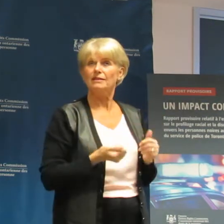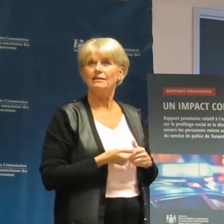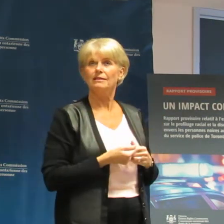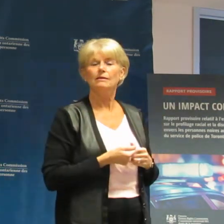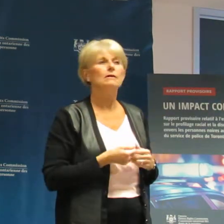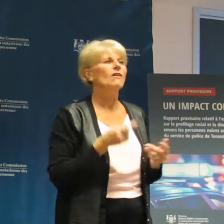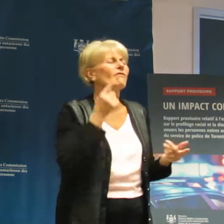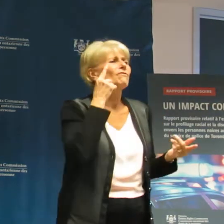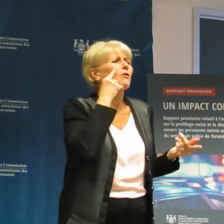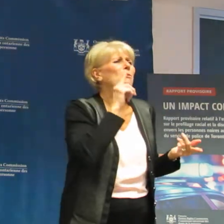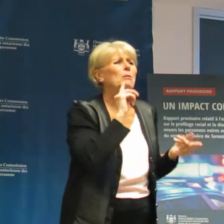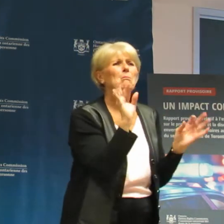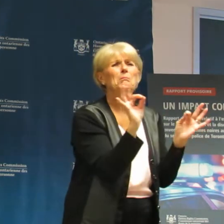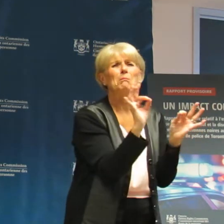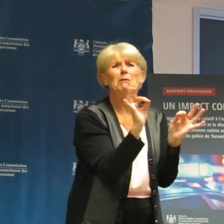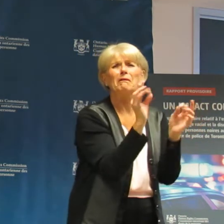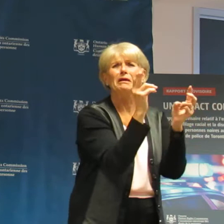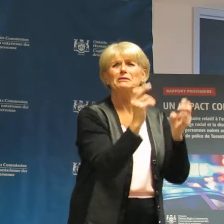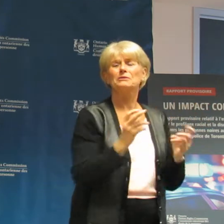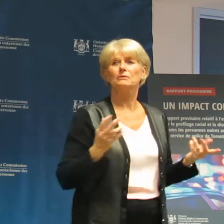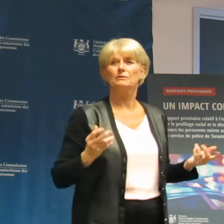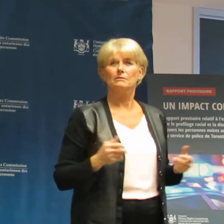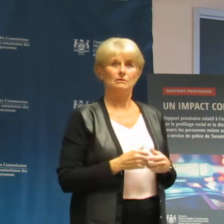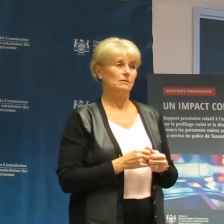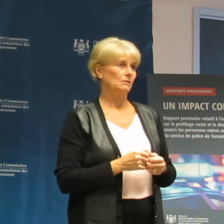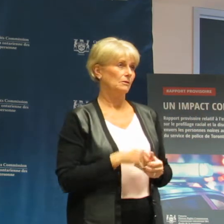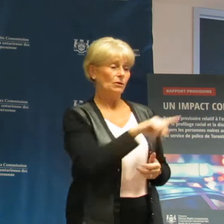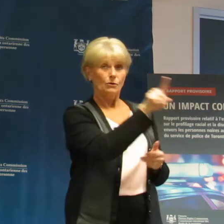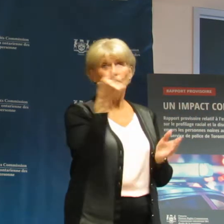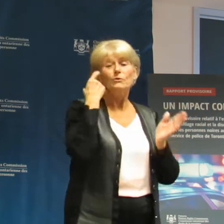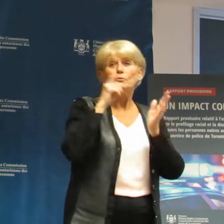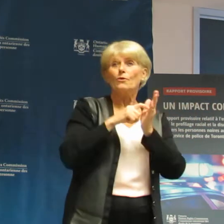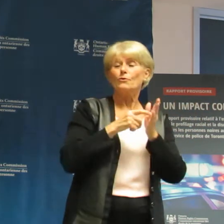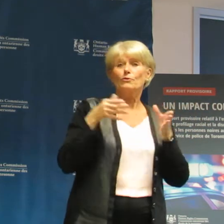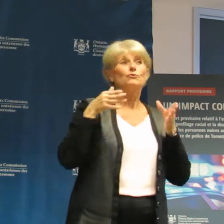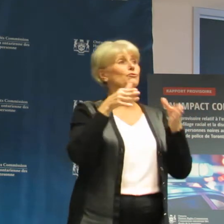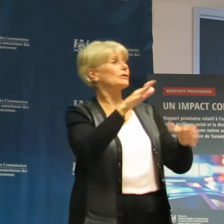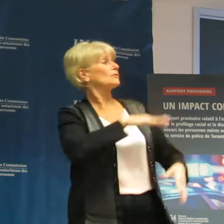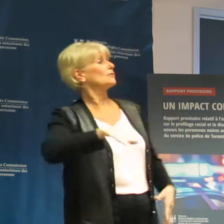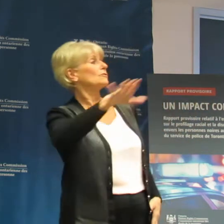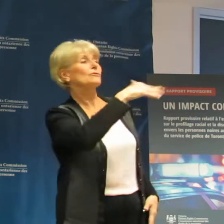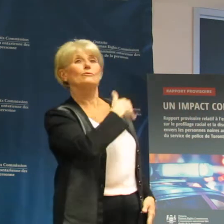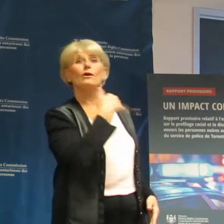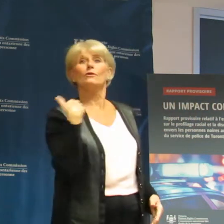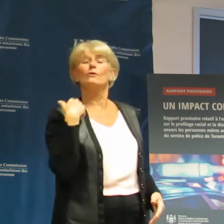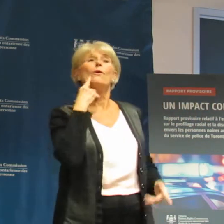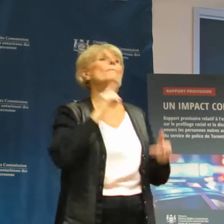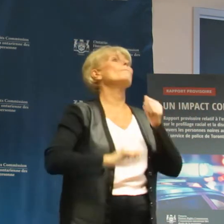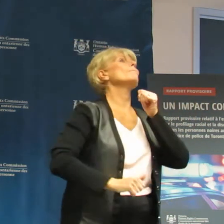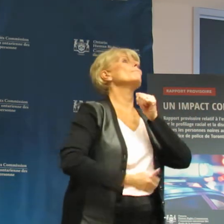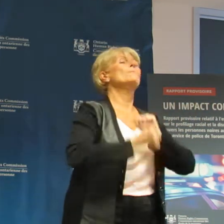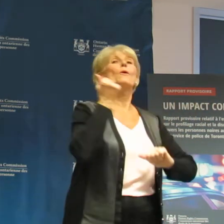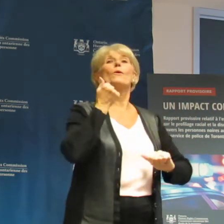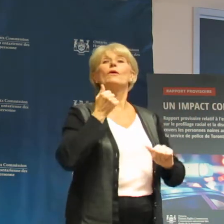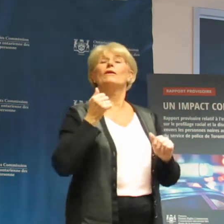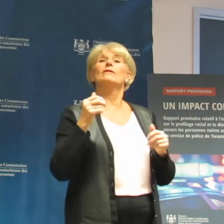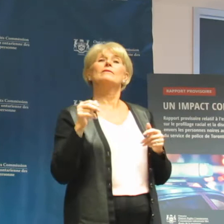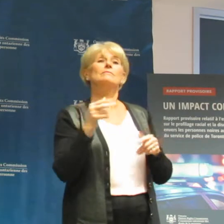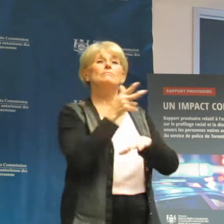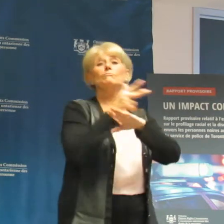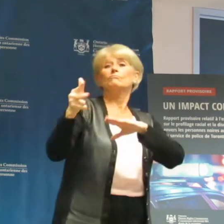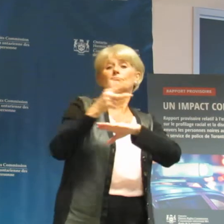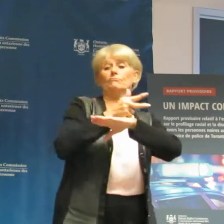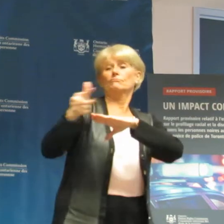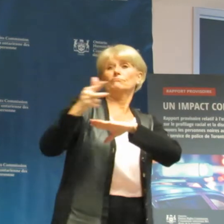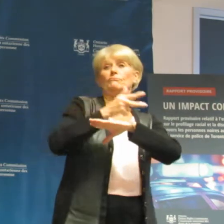the simplest of issues? Have you ever noticed on the streets of Toronto that the majority of the vehicles pulled